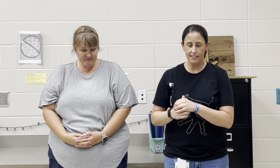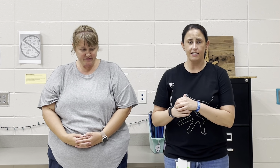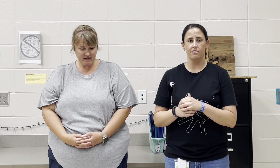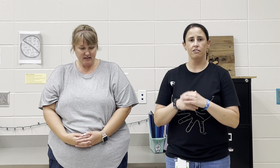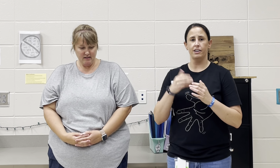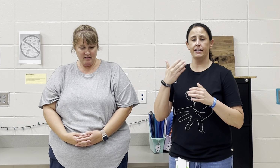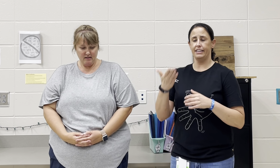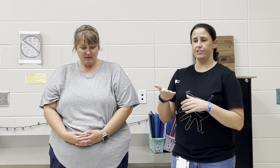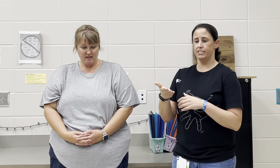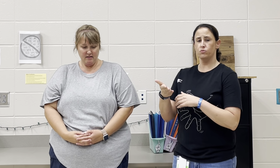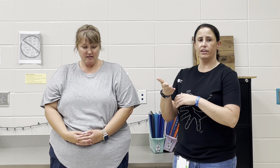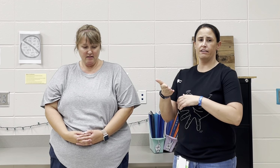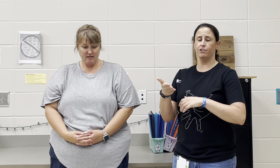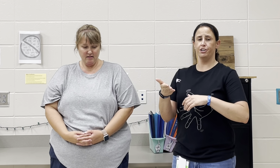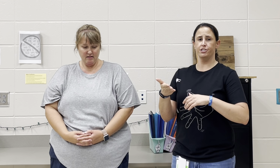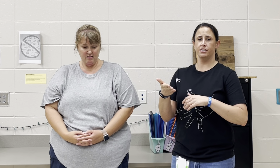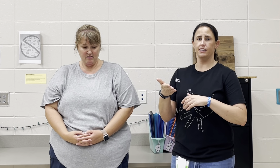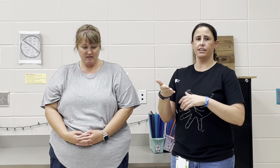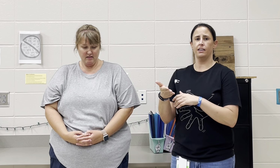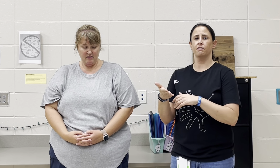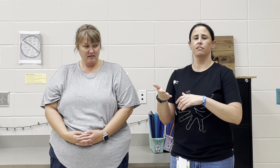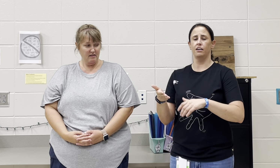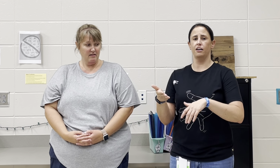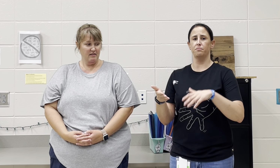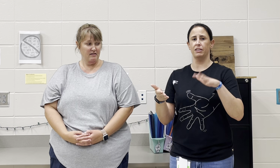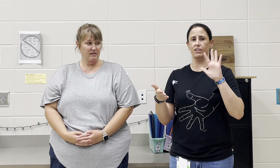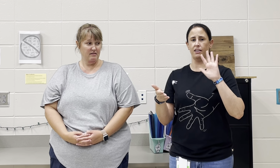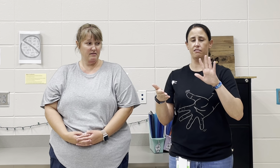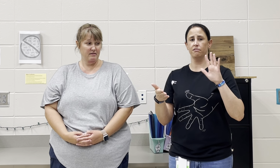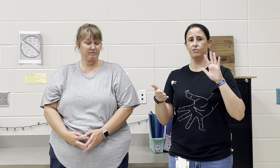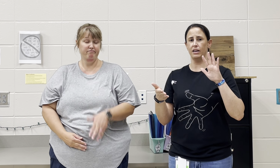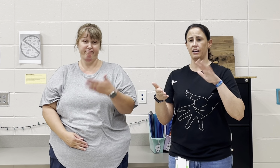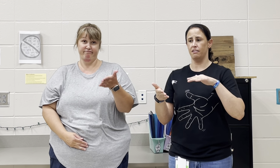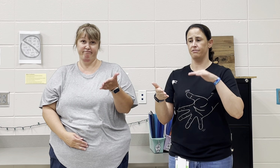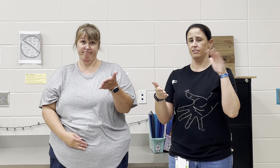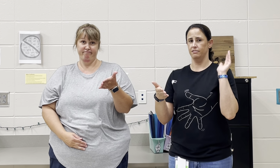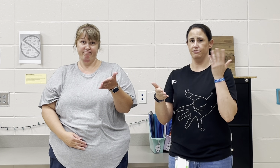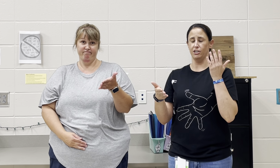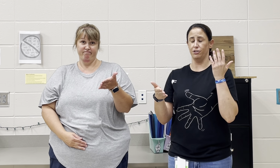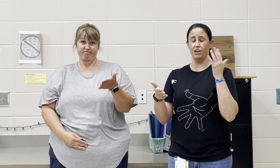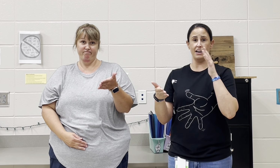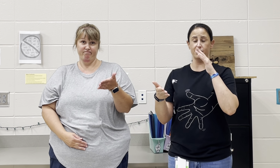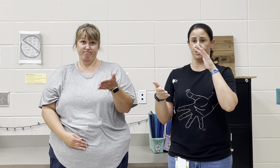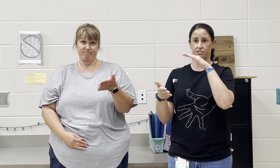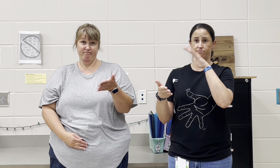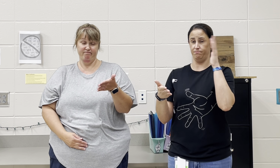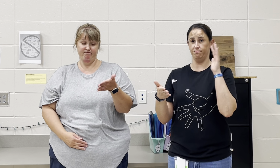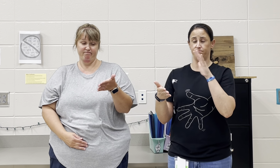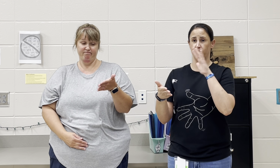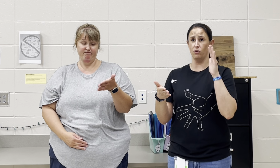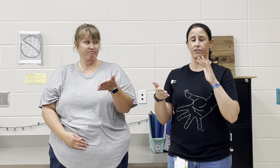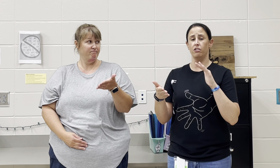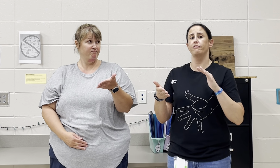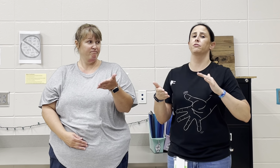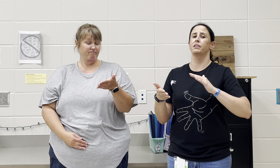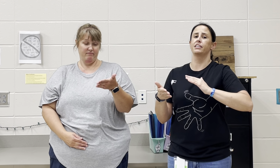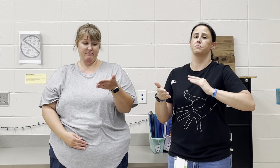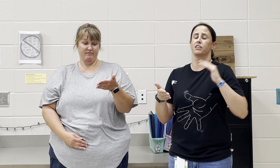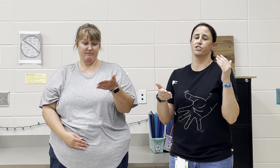Study. All right, here is whatever you're studying. And then you have, your eyes just going all over the place because you've